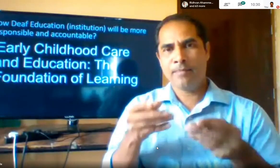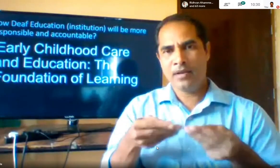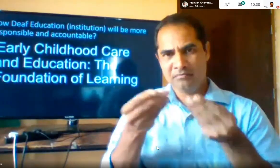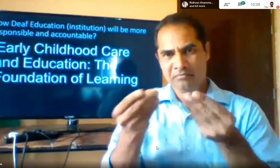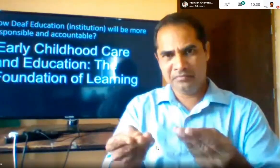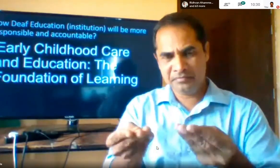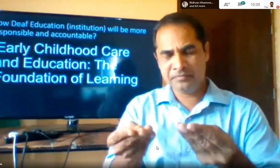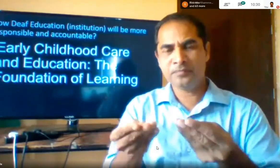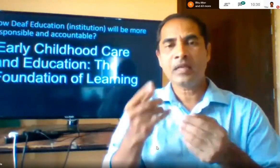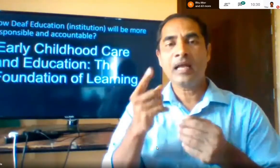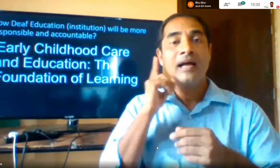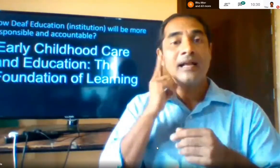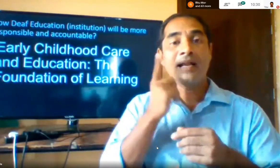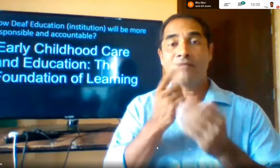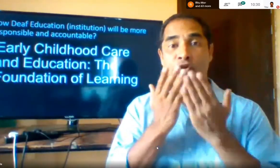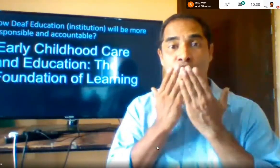For example,